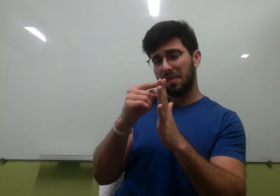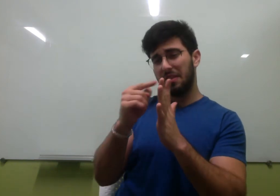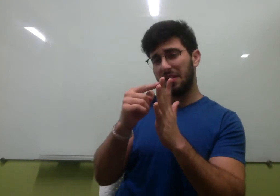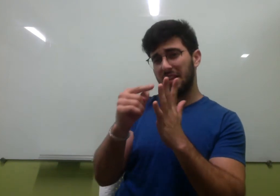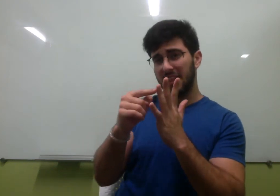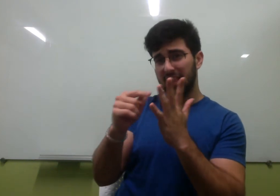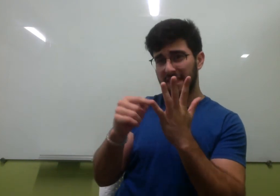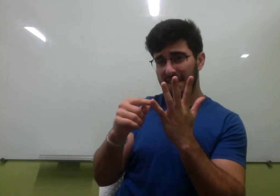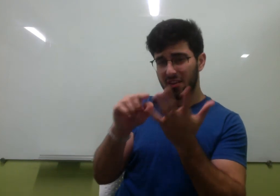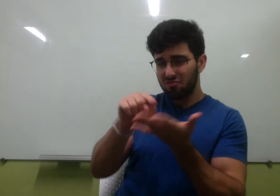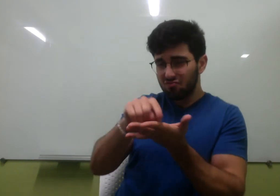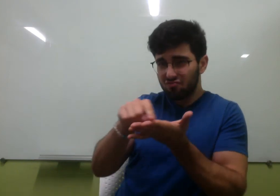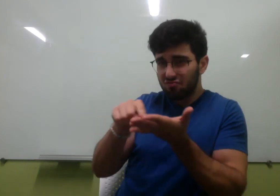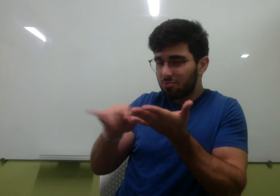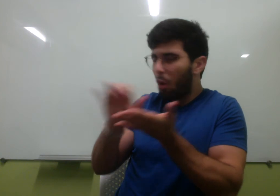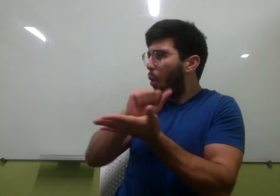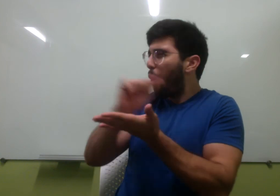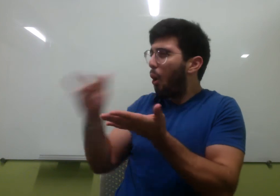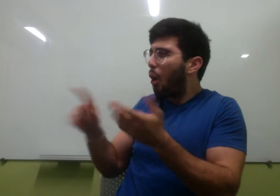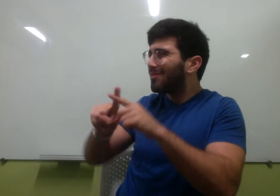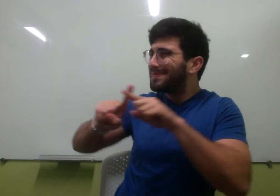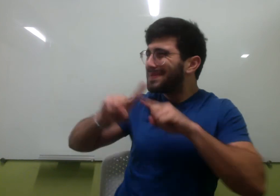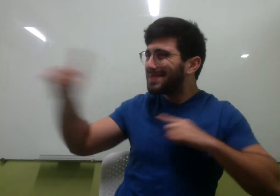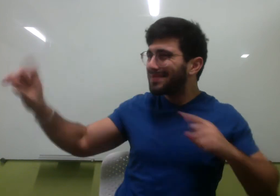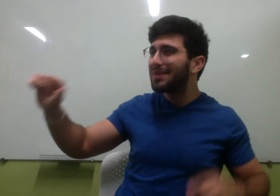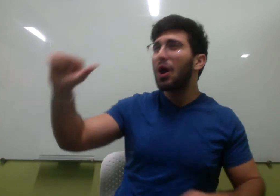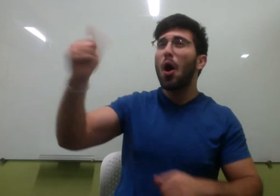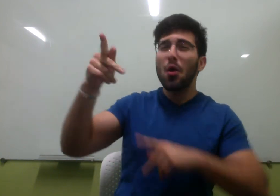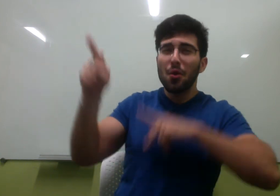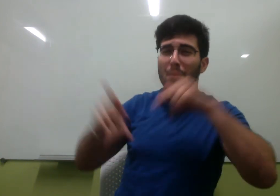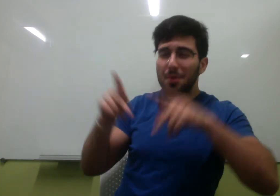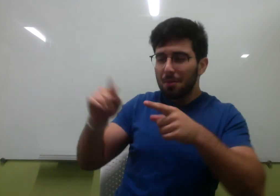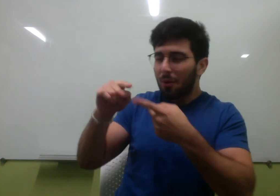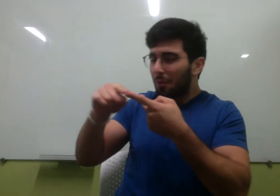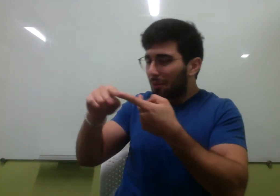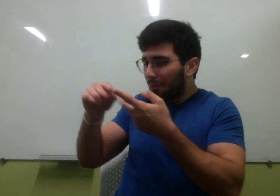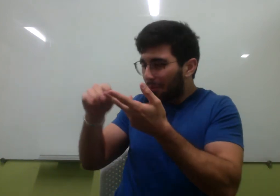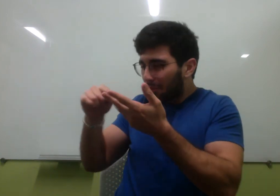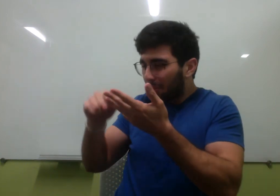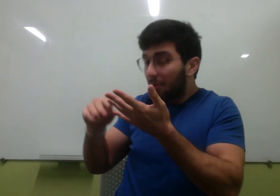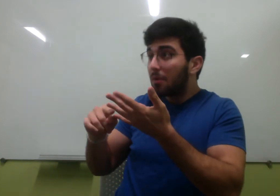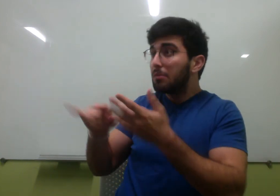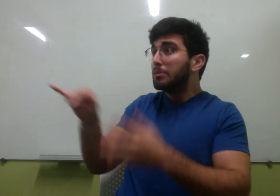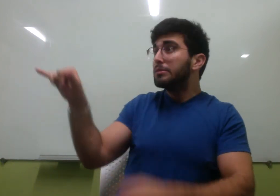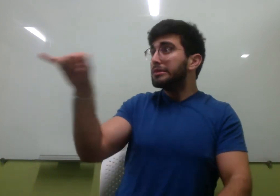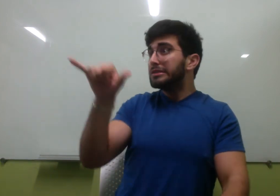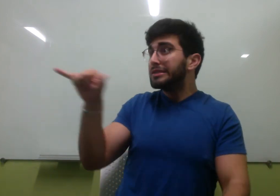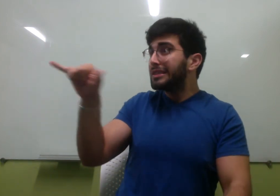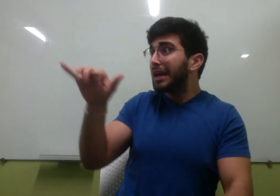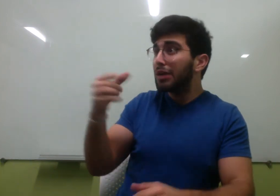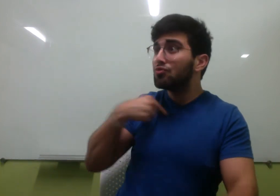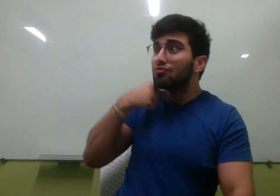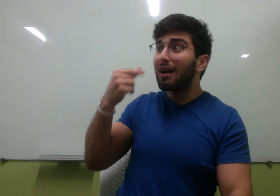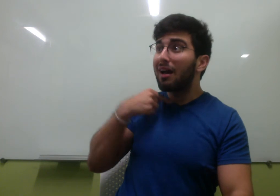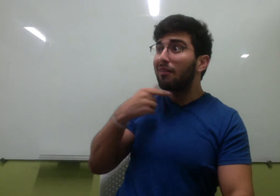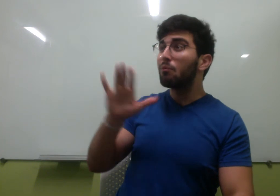Mika, you can ask your dad about that joke. Yeah. So when you look at a giraffe, you might think like, well, yeah, giraffes, they